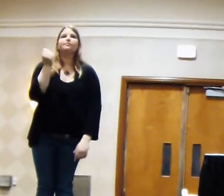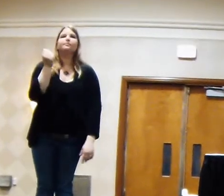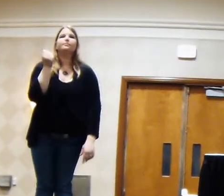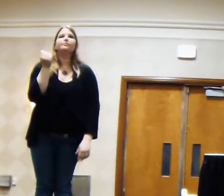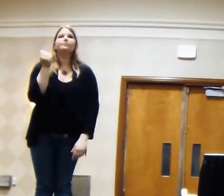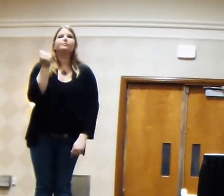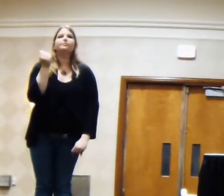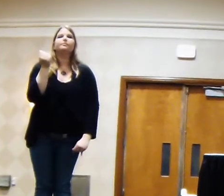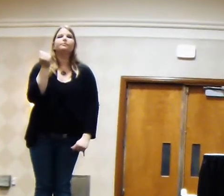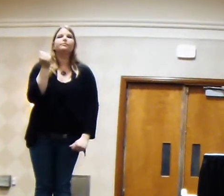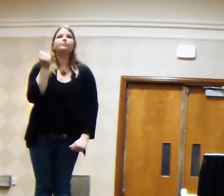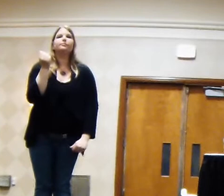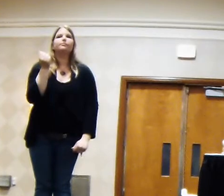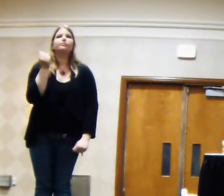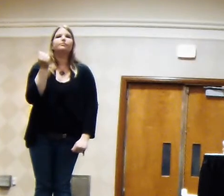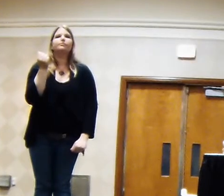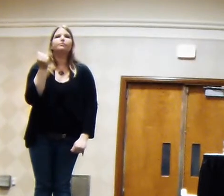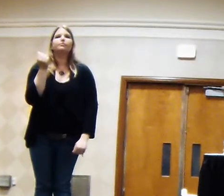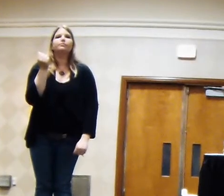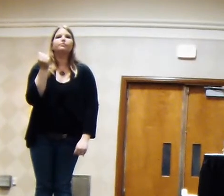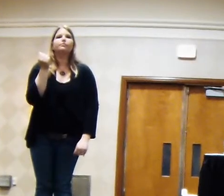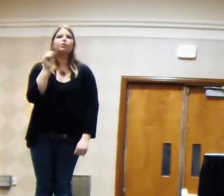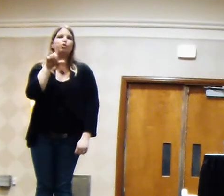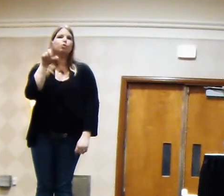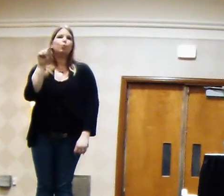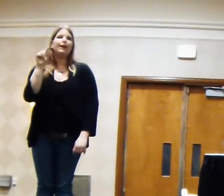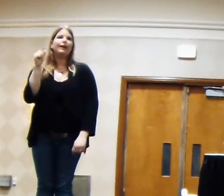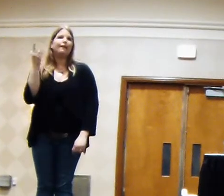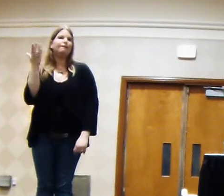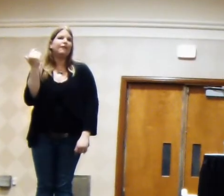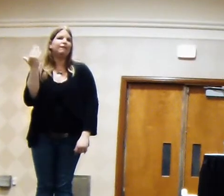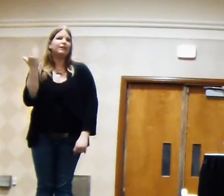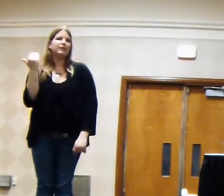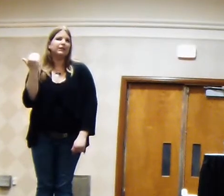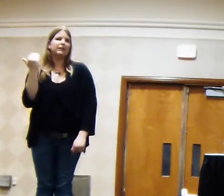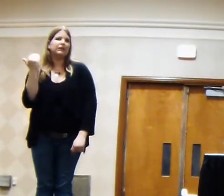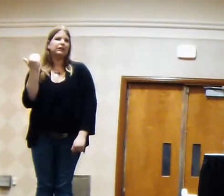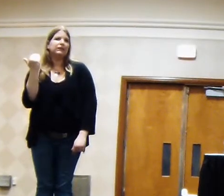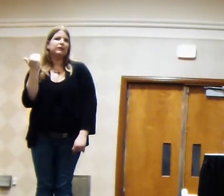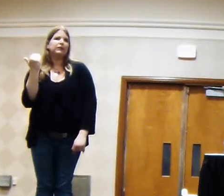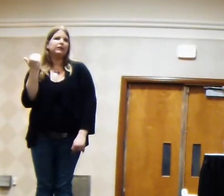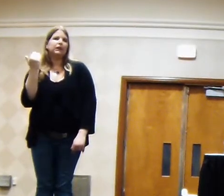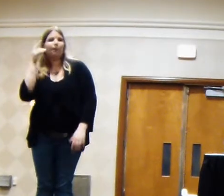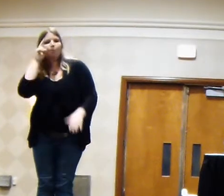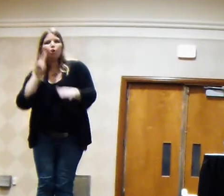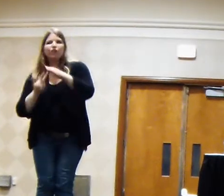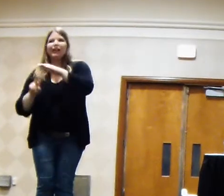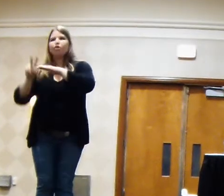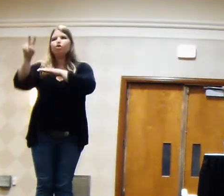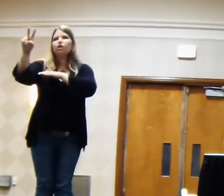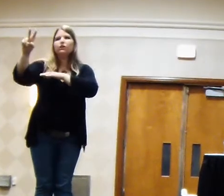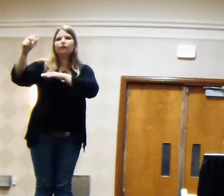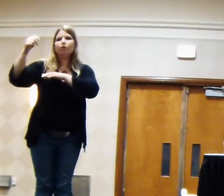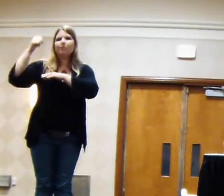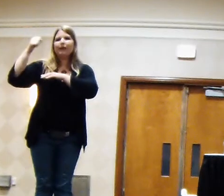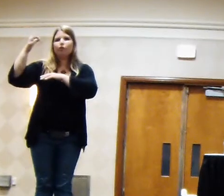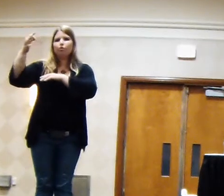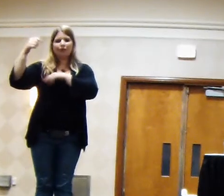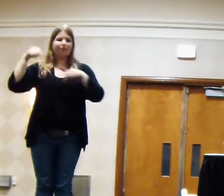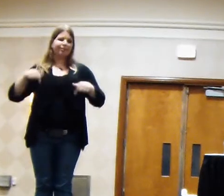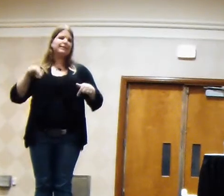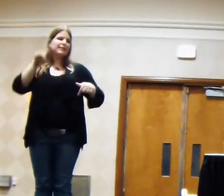the predictions for 2015 and Back to the Future, I know this is Detroit,